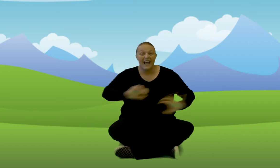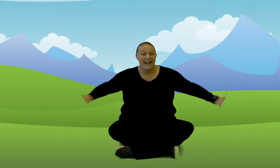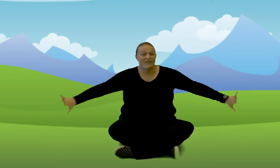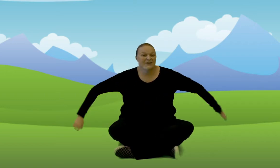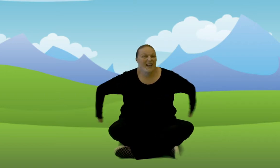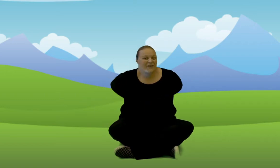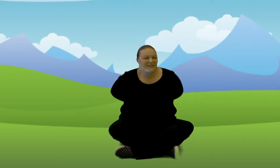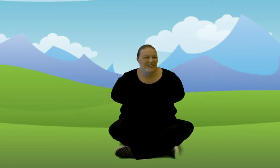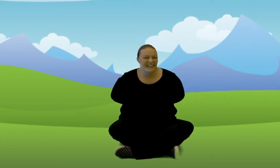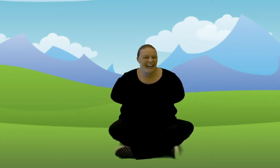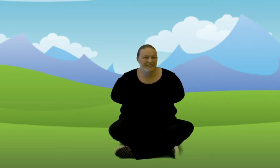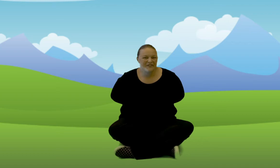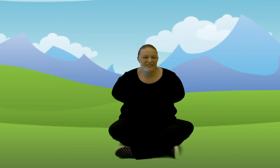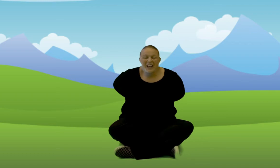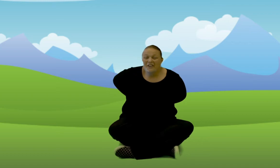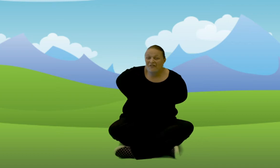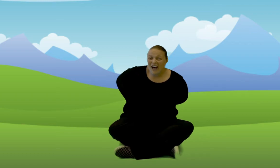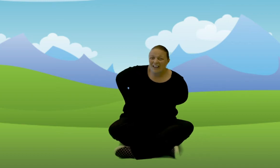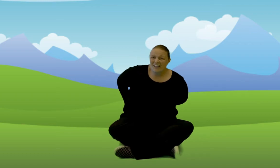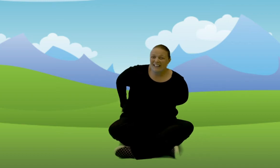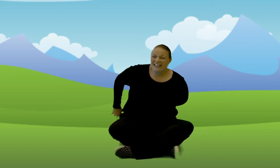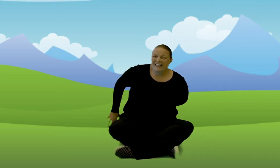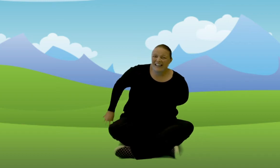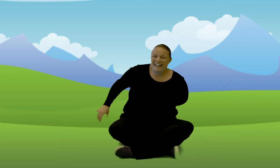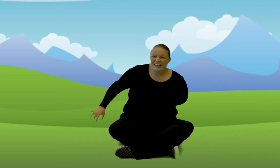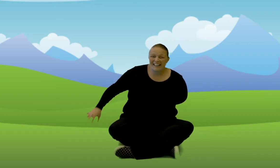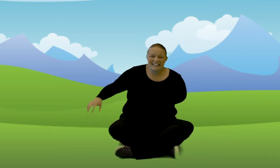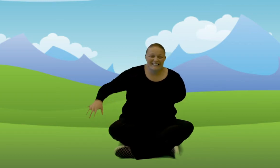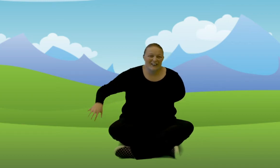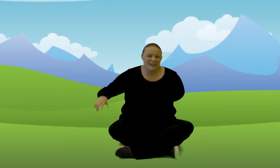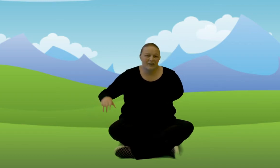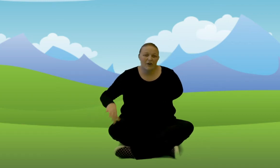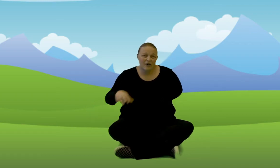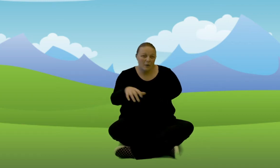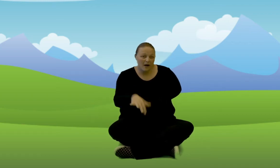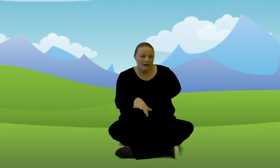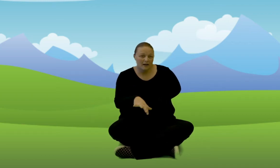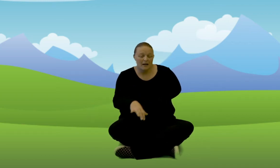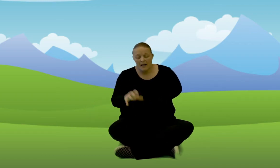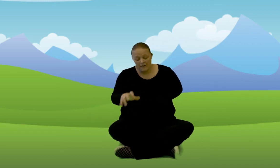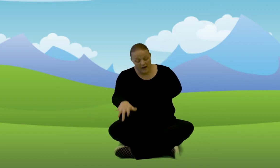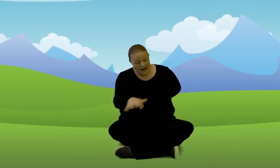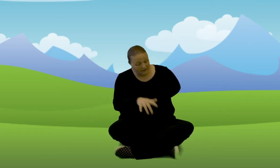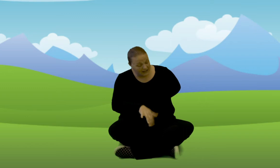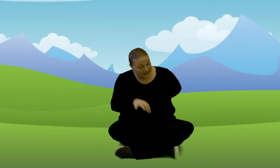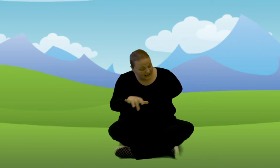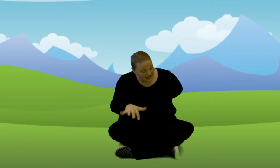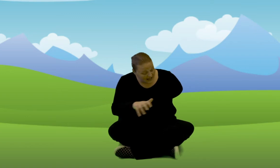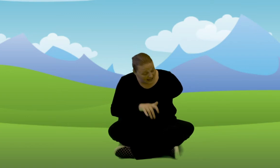Hands behind your back one more time. Five little ladies going for a walk. Five little